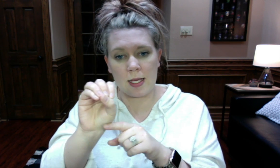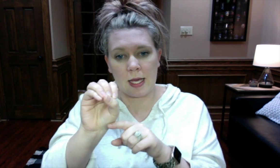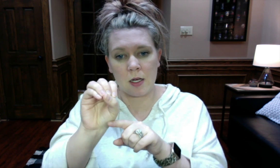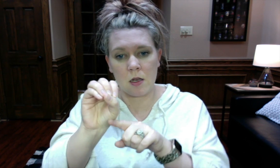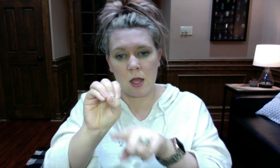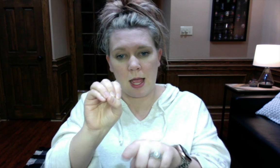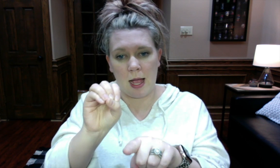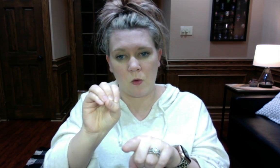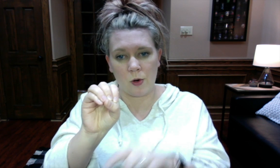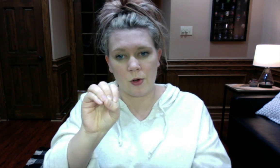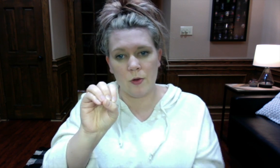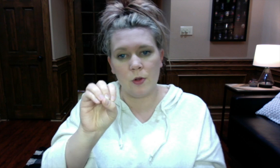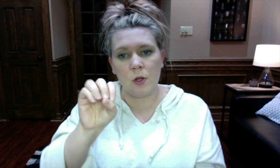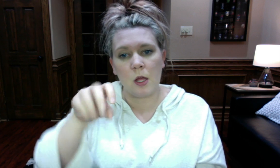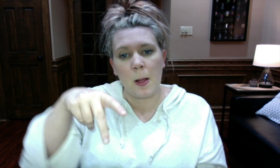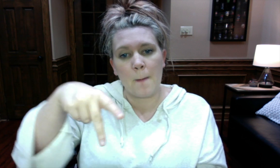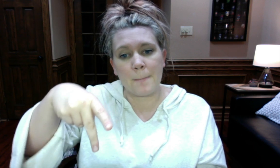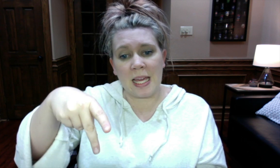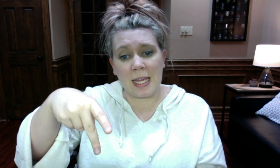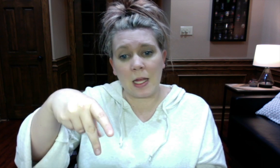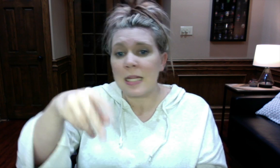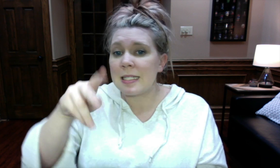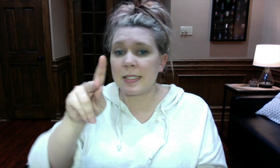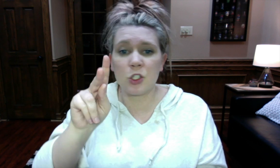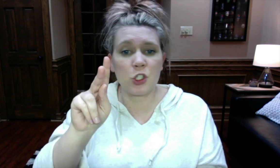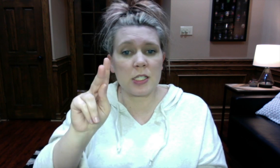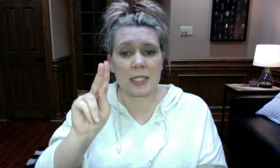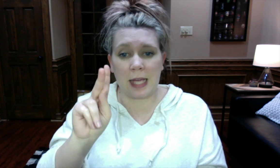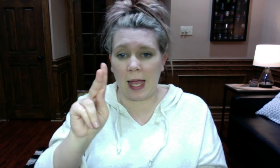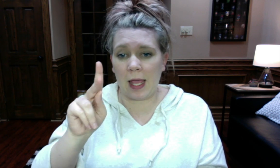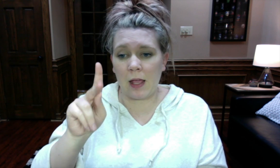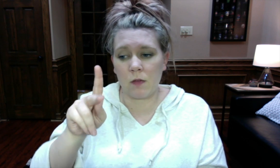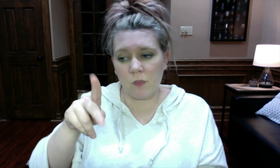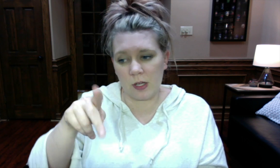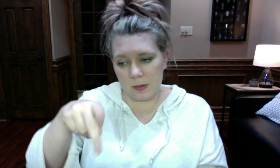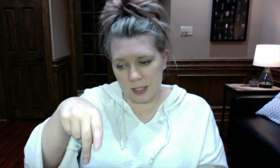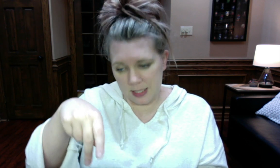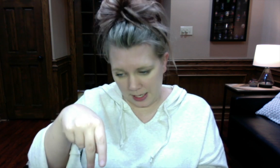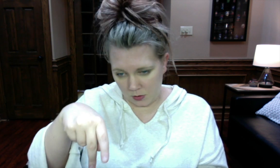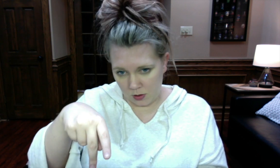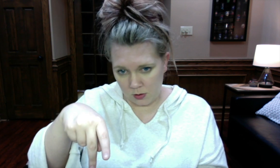again, outward. P, this is just K, foot down.